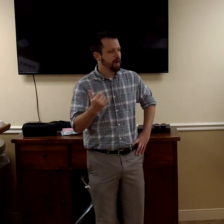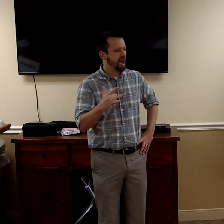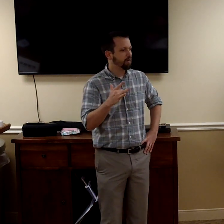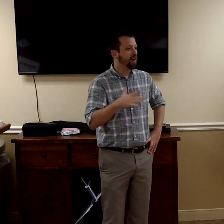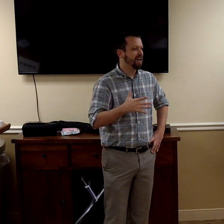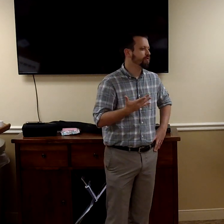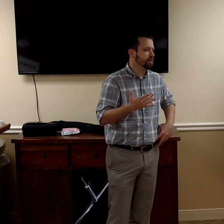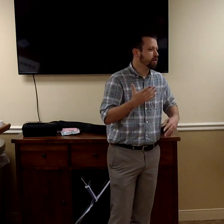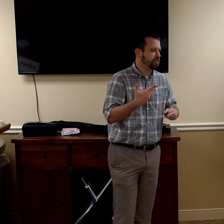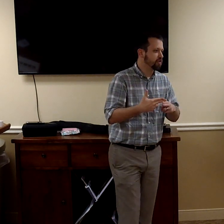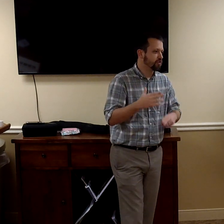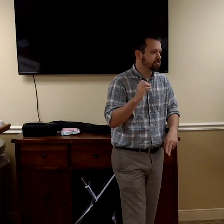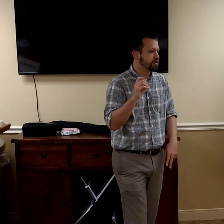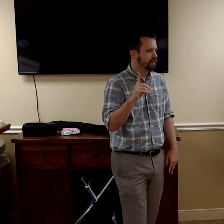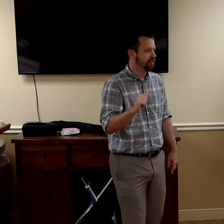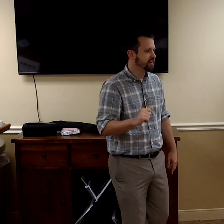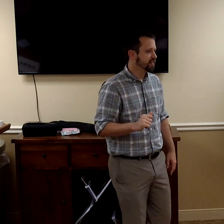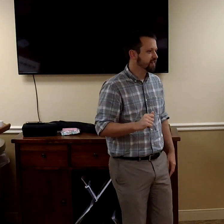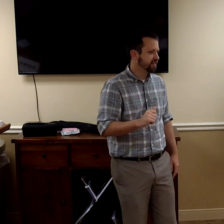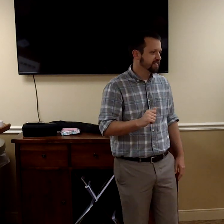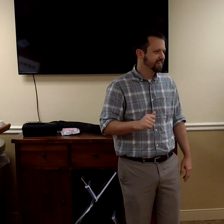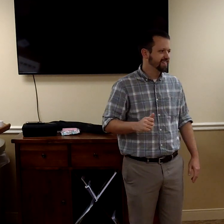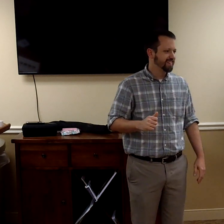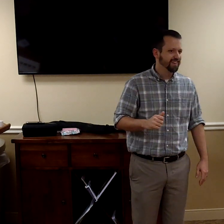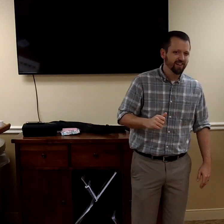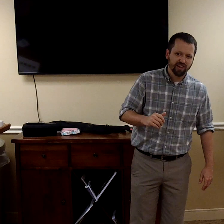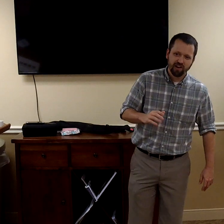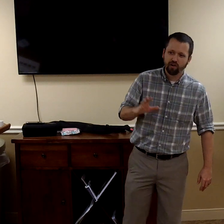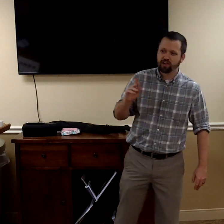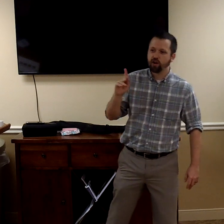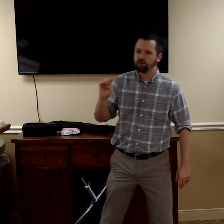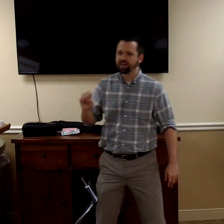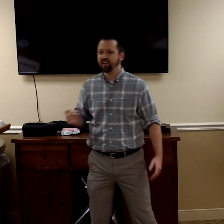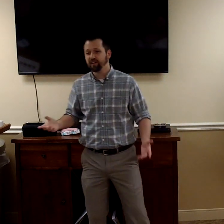Pop. Well, everyone knows it's called soda. Soda. Or Coke.